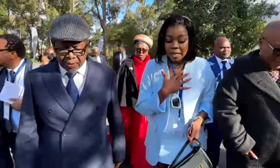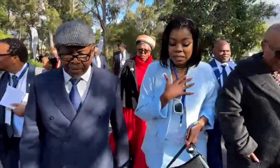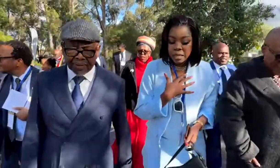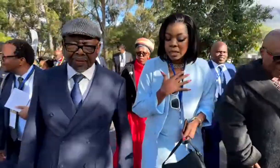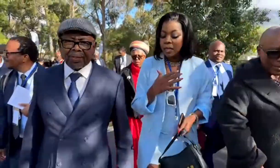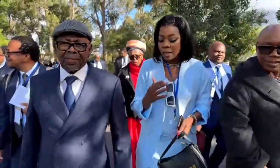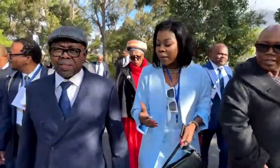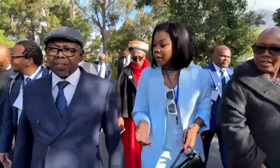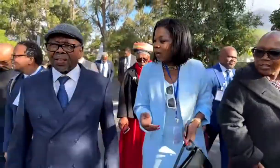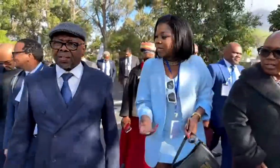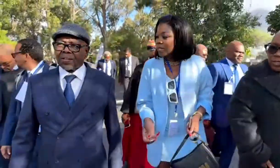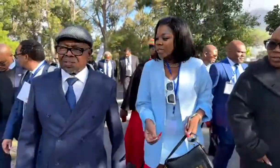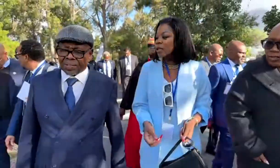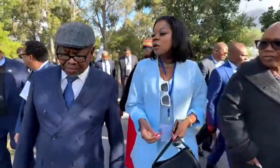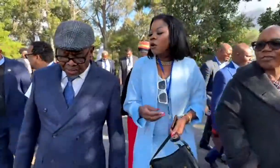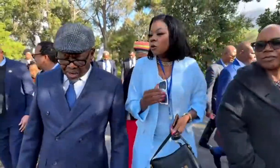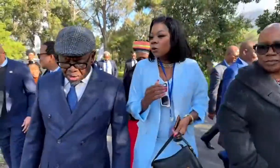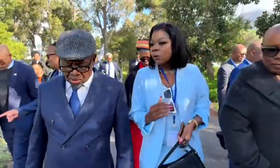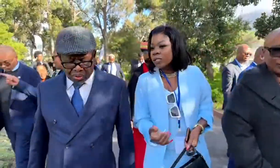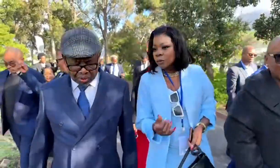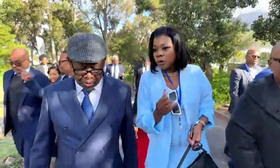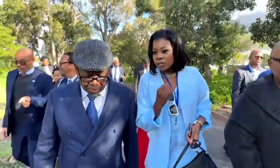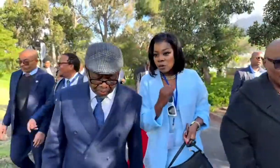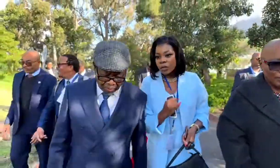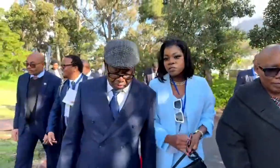She's my size.